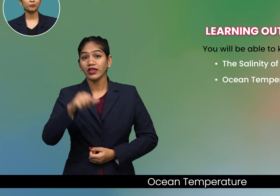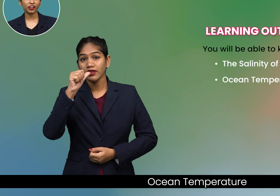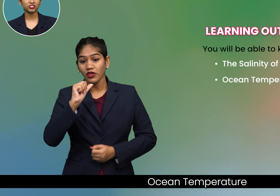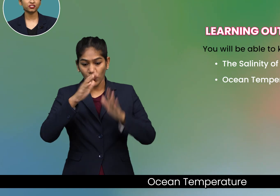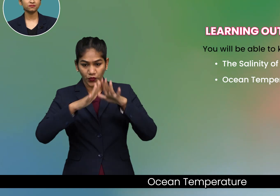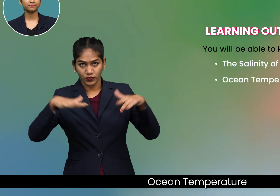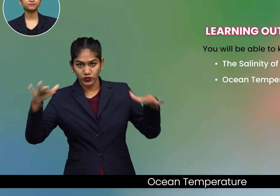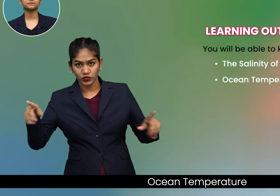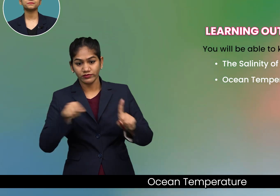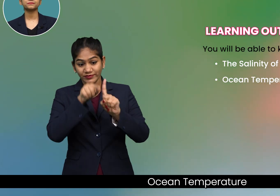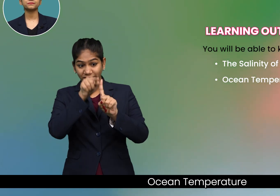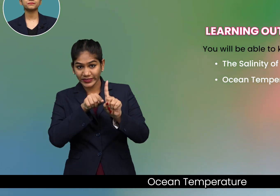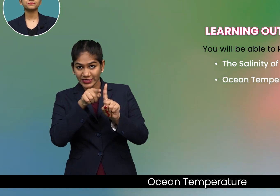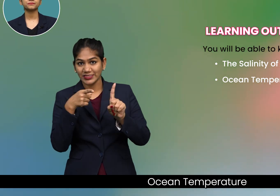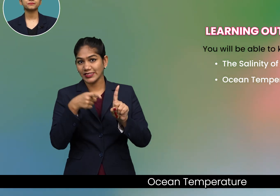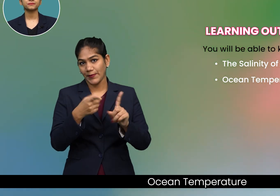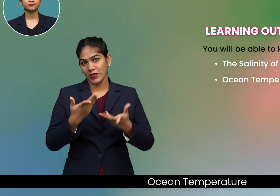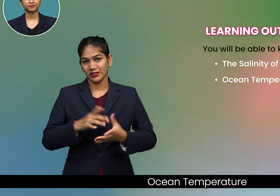ocean temperature,